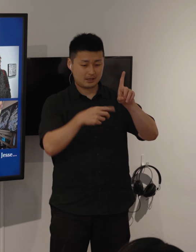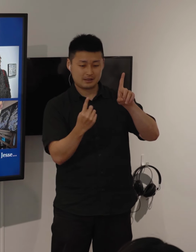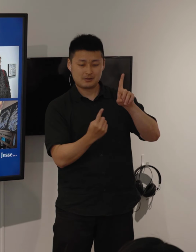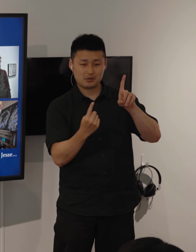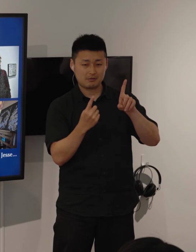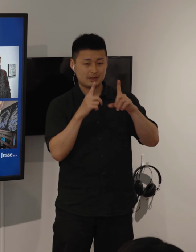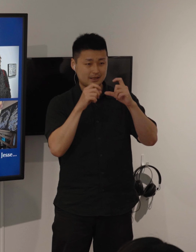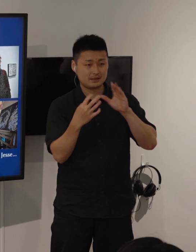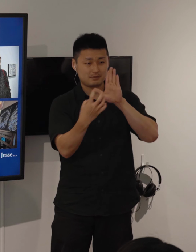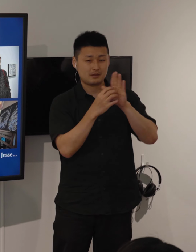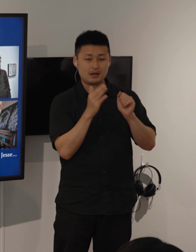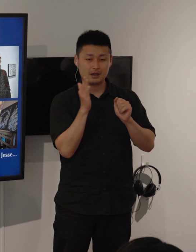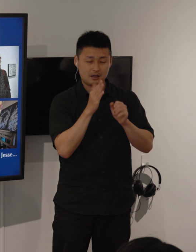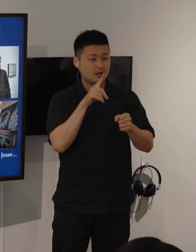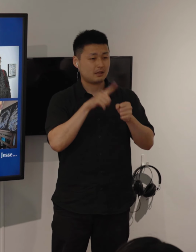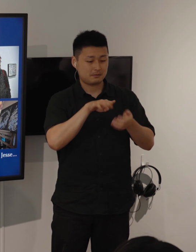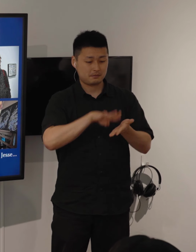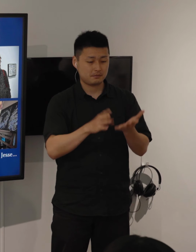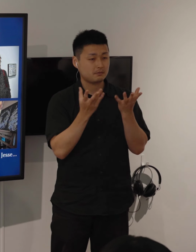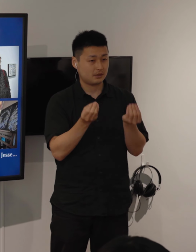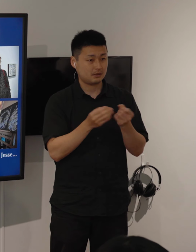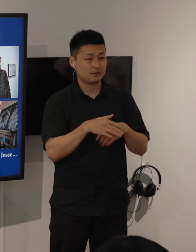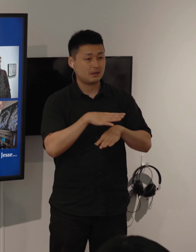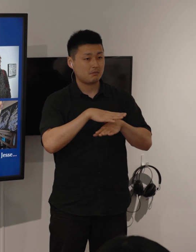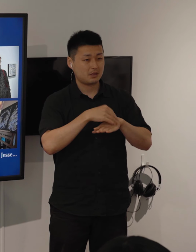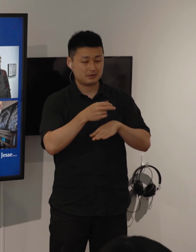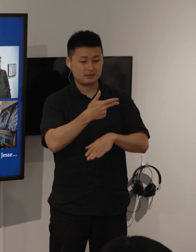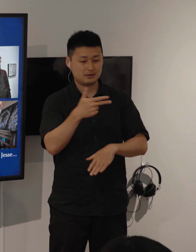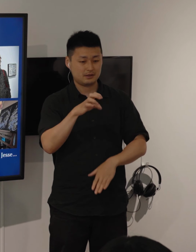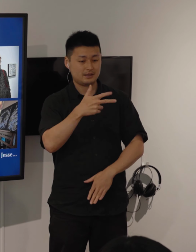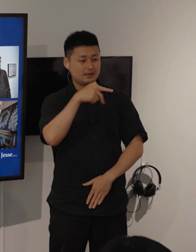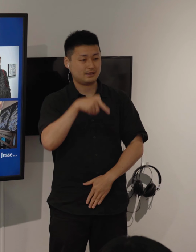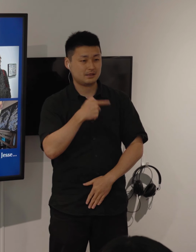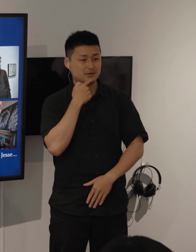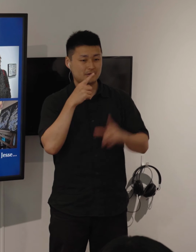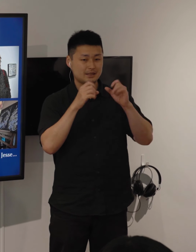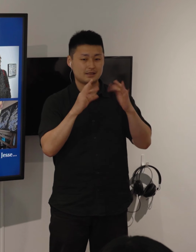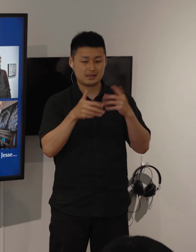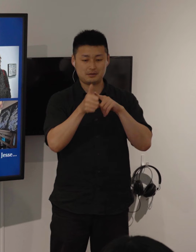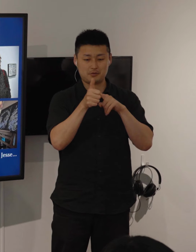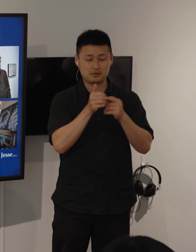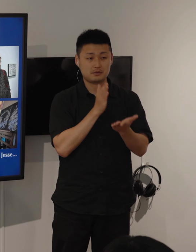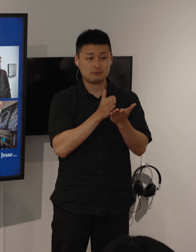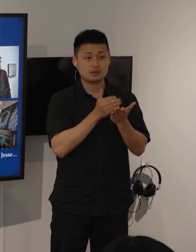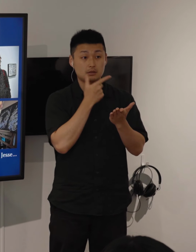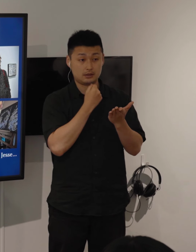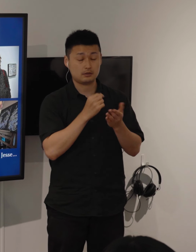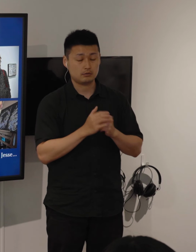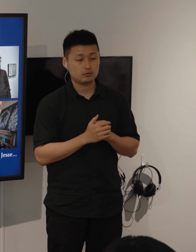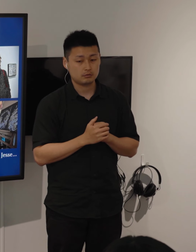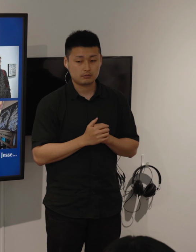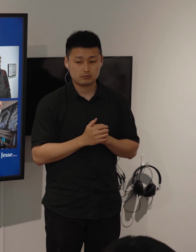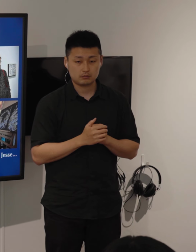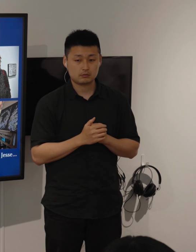So I'll talk about Jesse first because he's not pictured here. Jesse is the youngest artist in the exhibition. He is